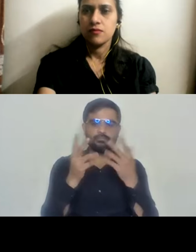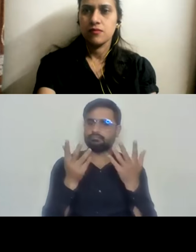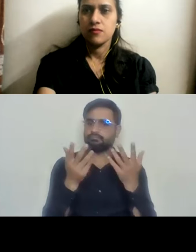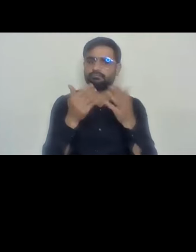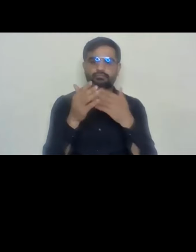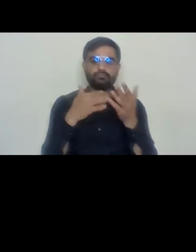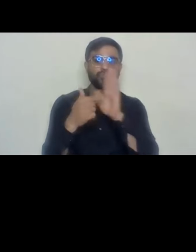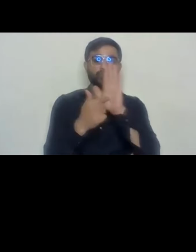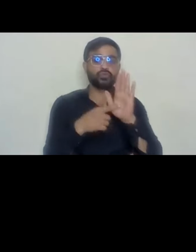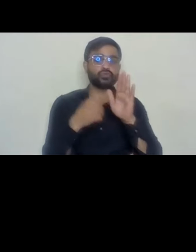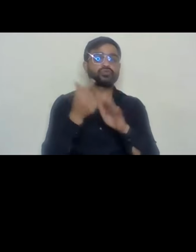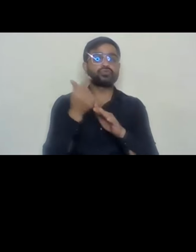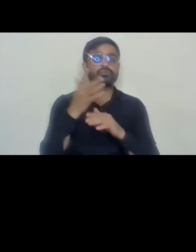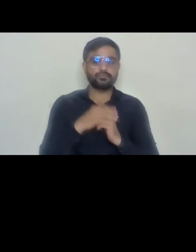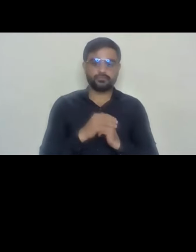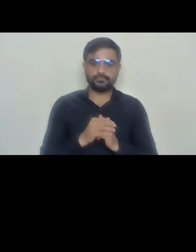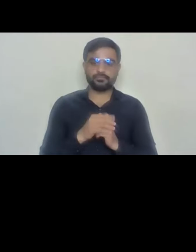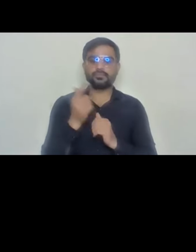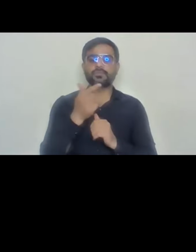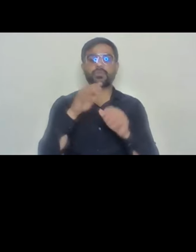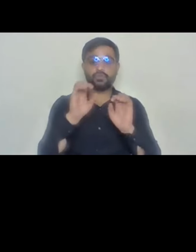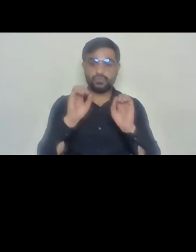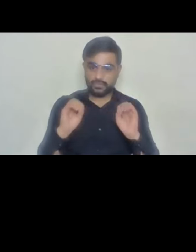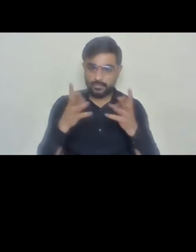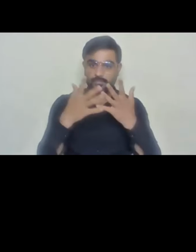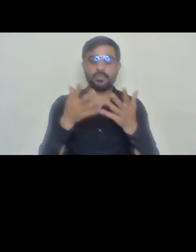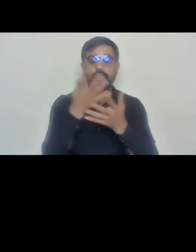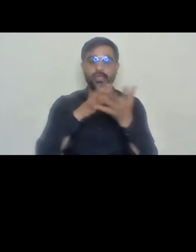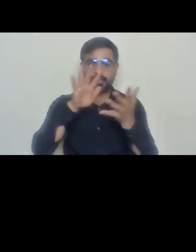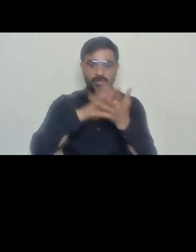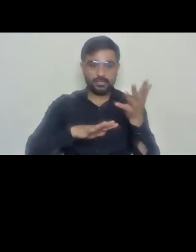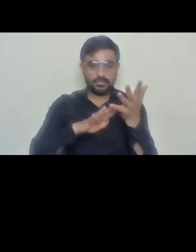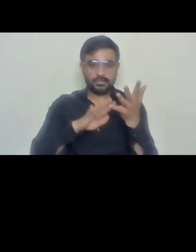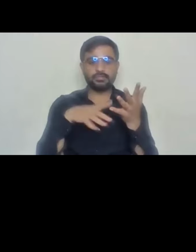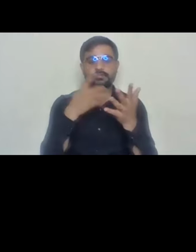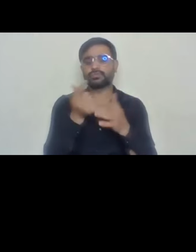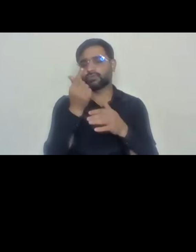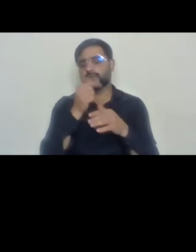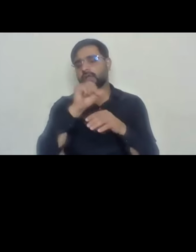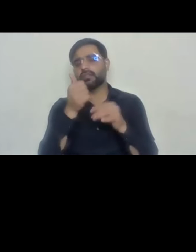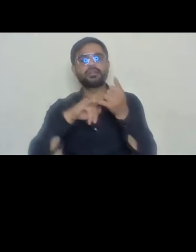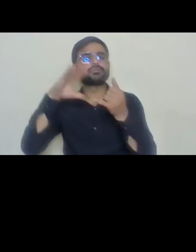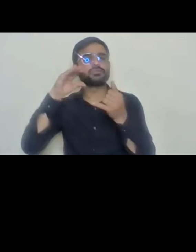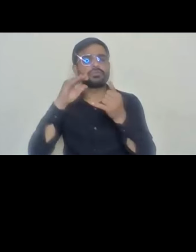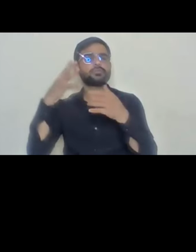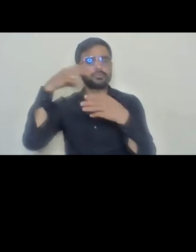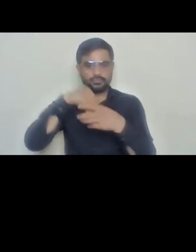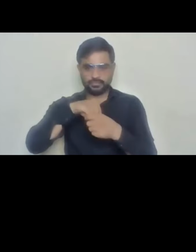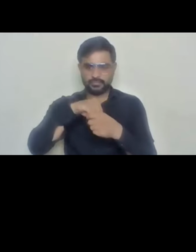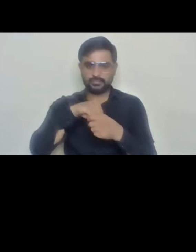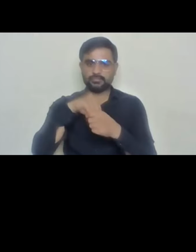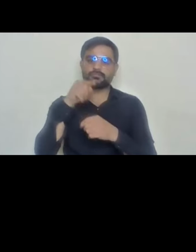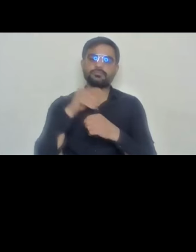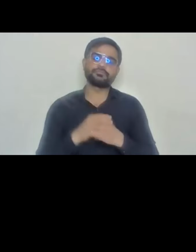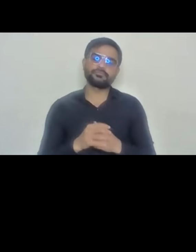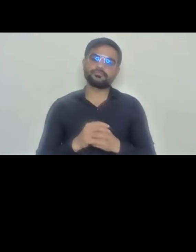softwares you're using. Usually you would start with an Excel, or you can obviously use other softwares, which I'll come to in a while.